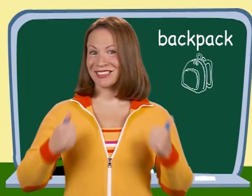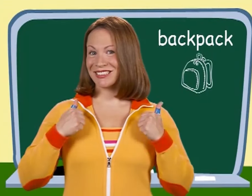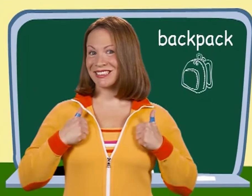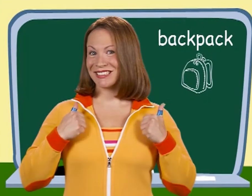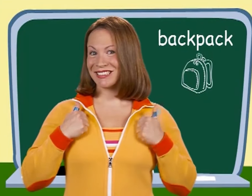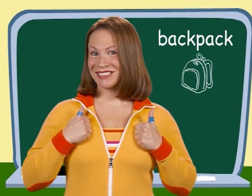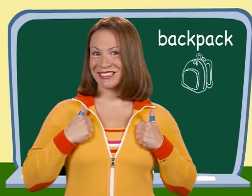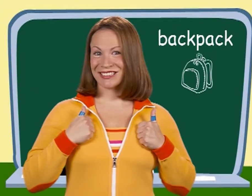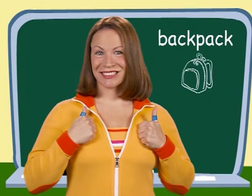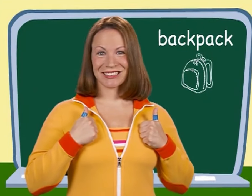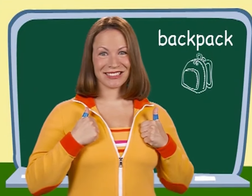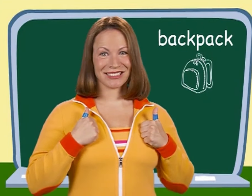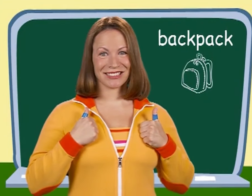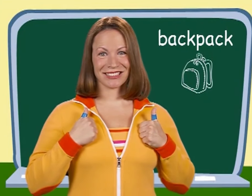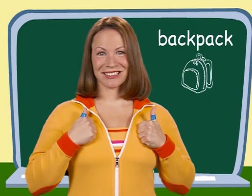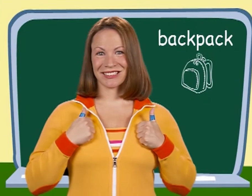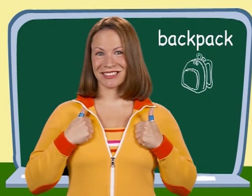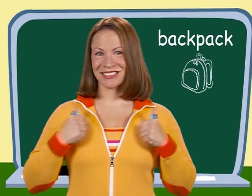Let's sign backpack.